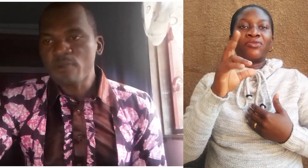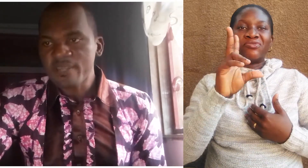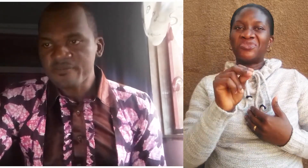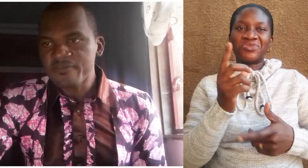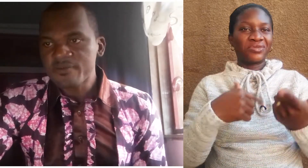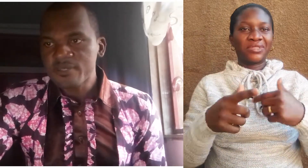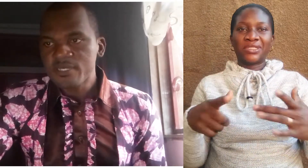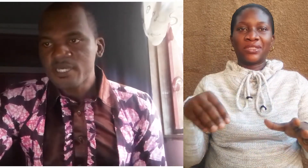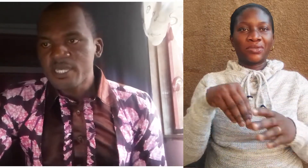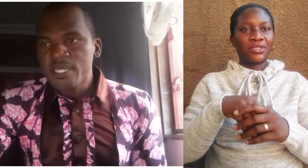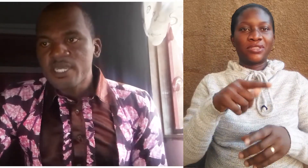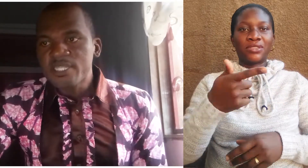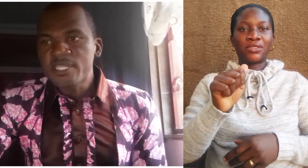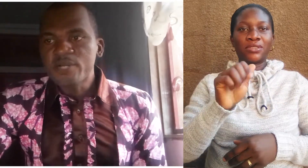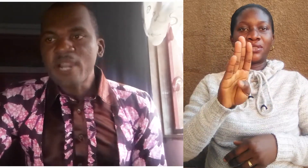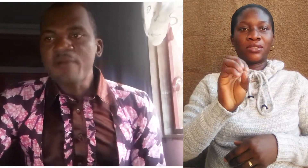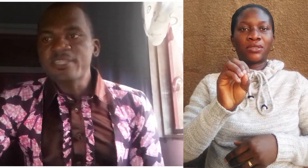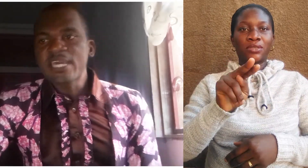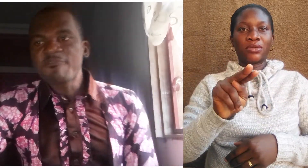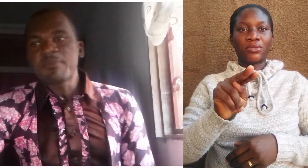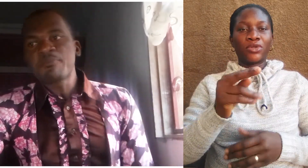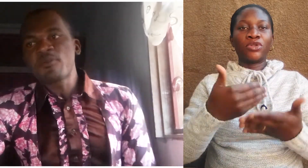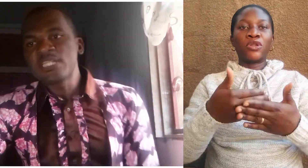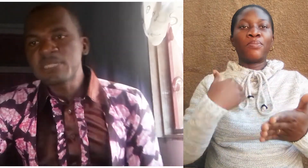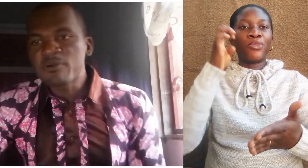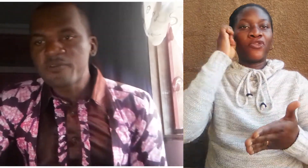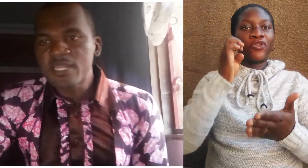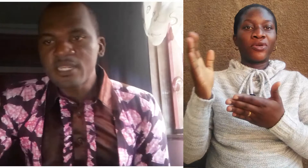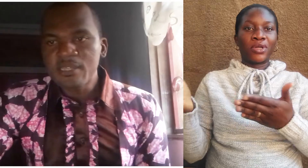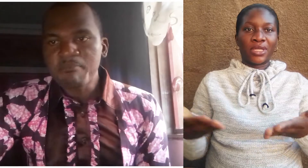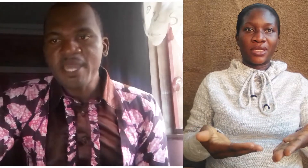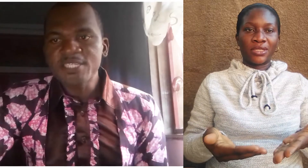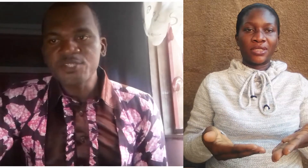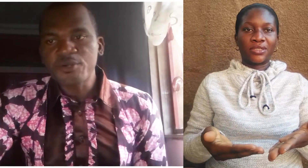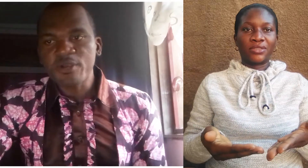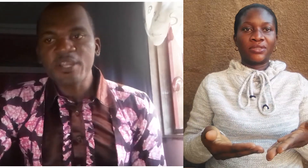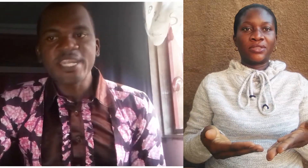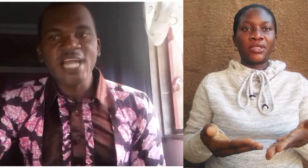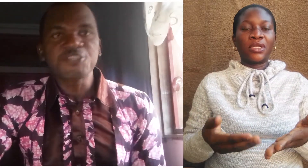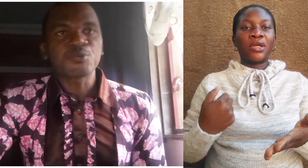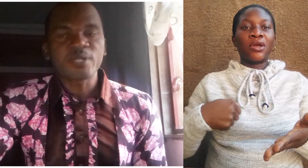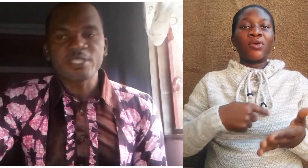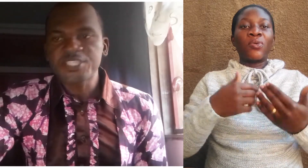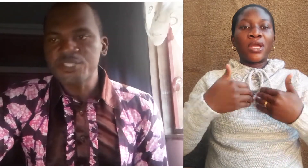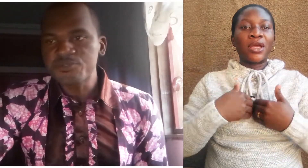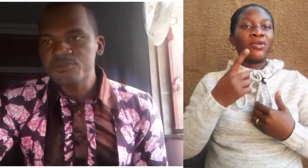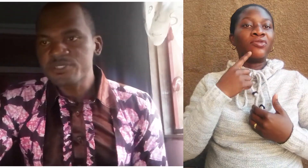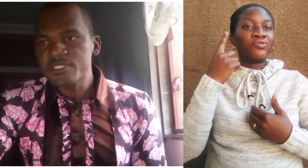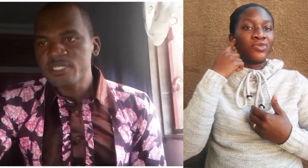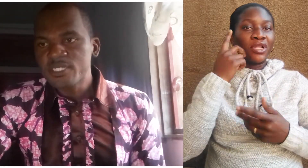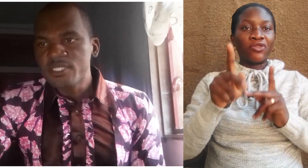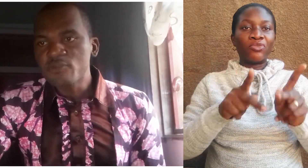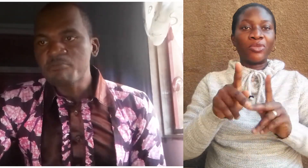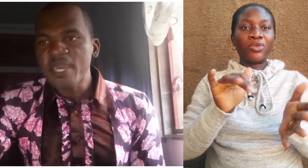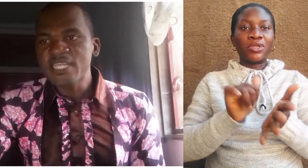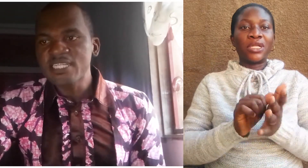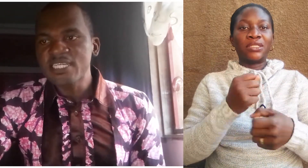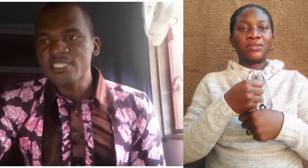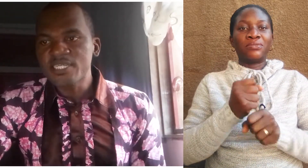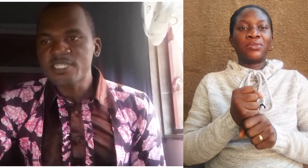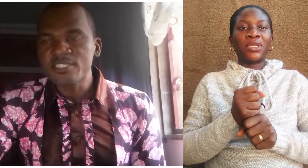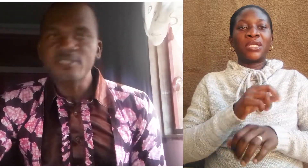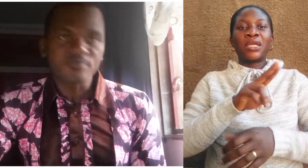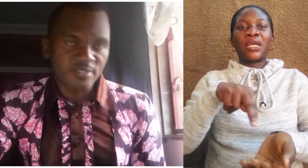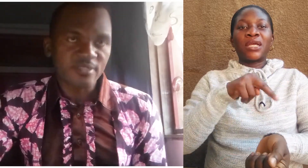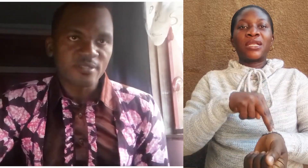he arrived. There are deaf people in Libreville made so-called natural gestures to make